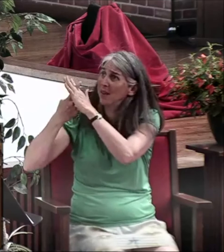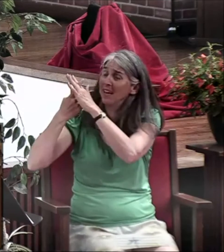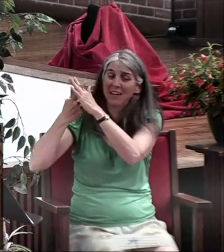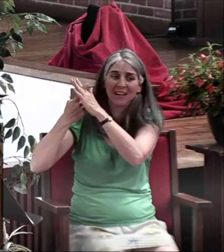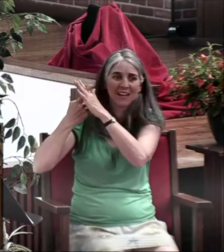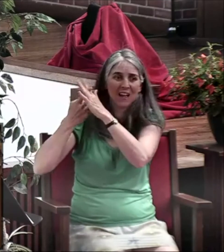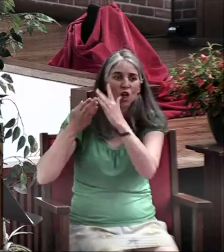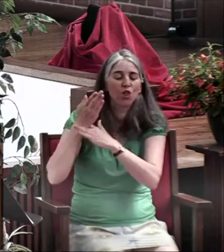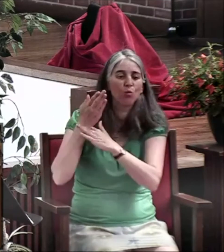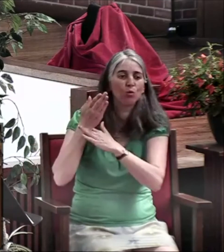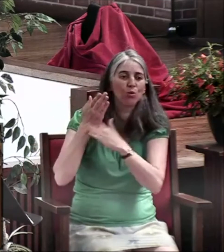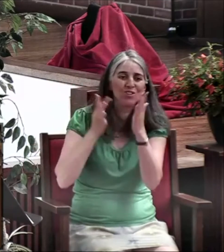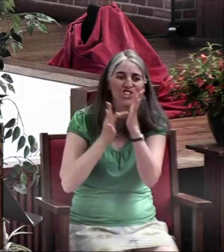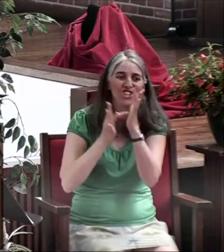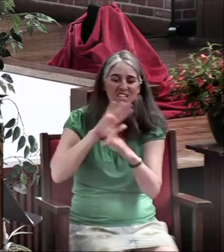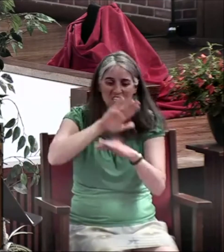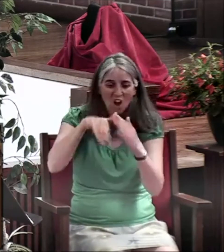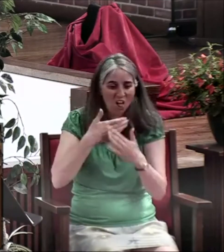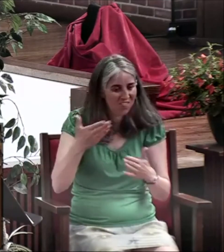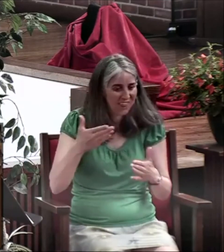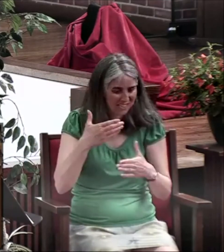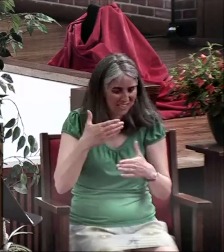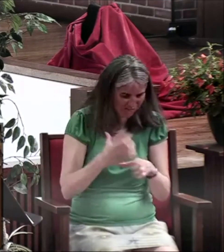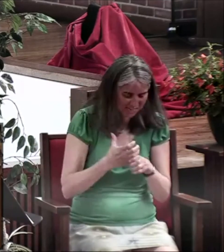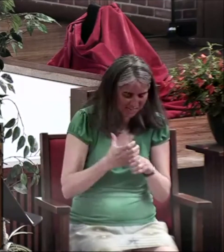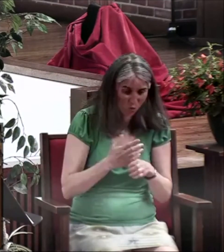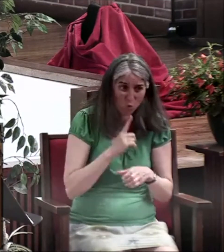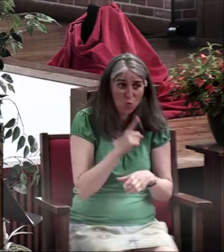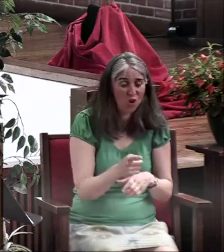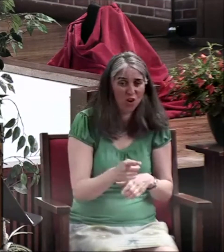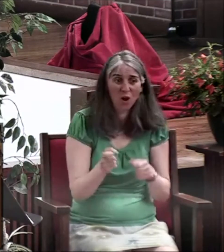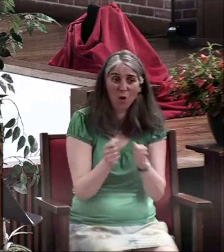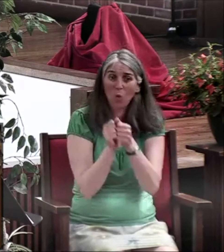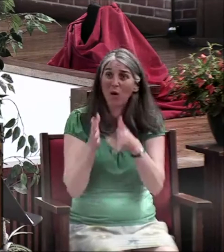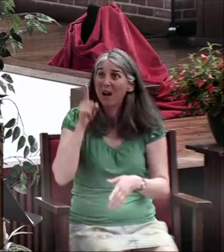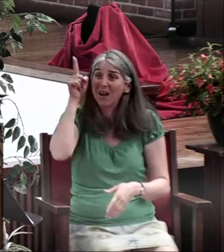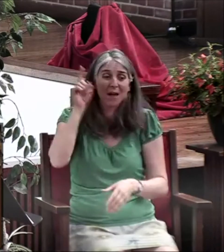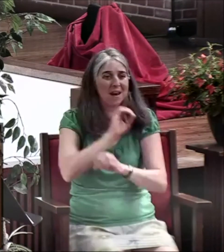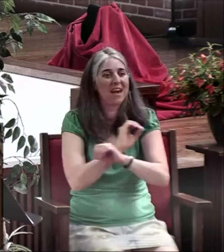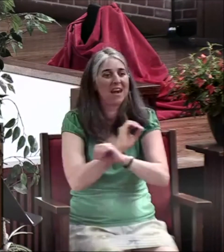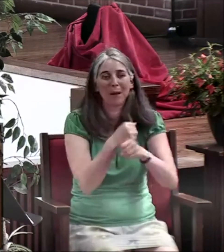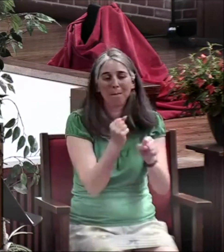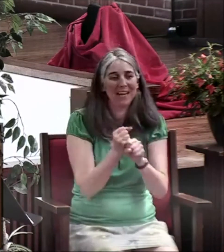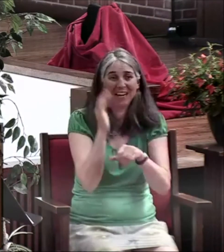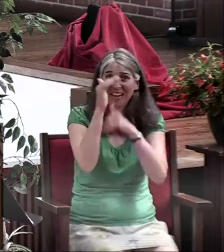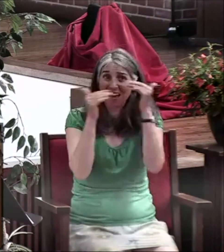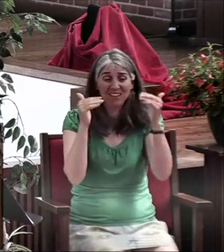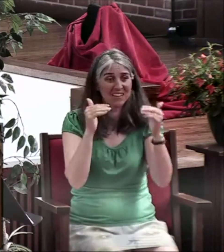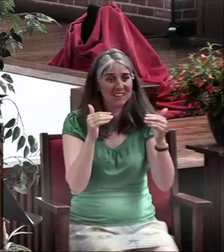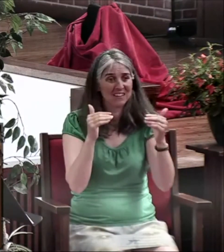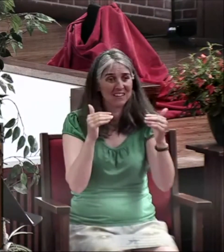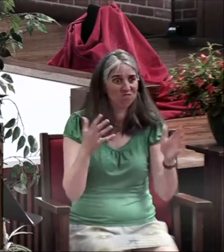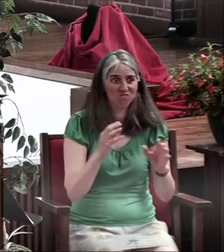kicker. Through him, all things were made. Without him, nothing was made that has been made.